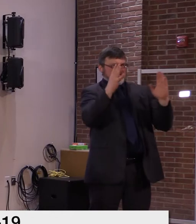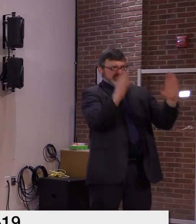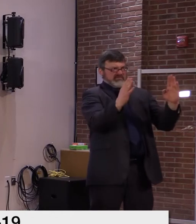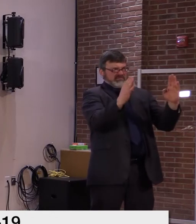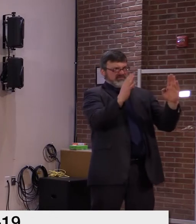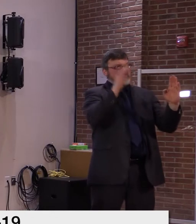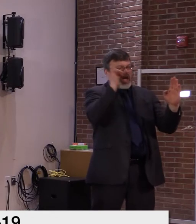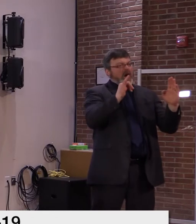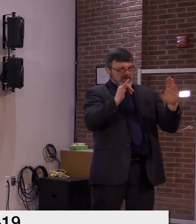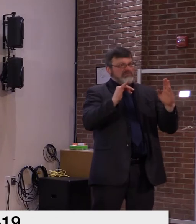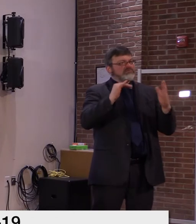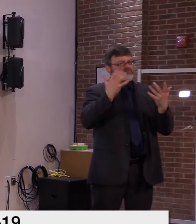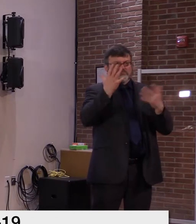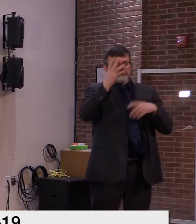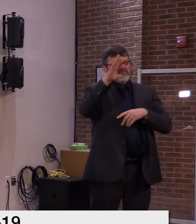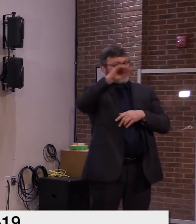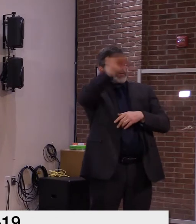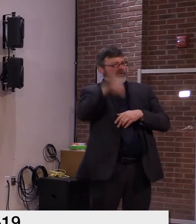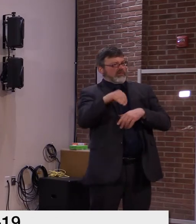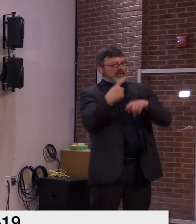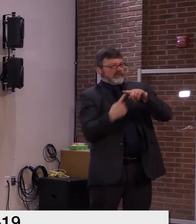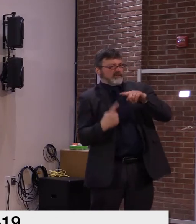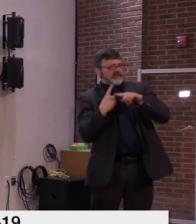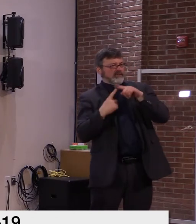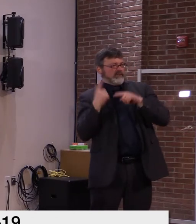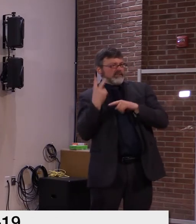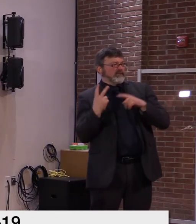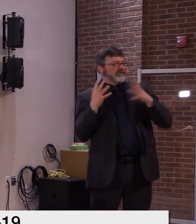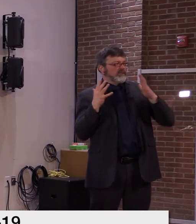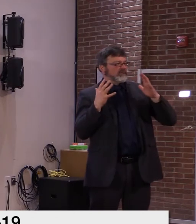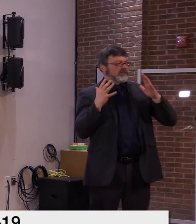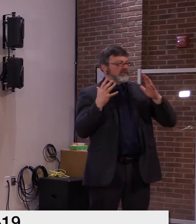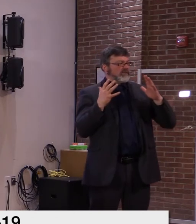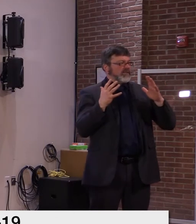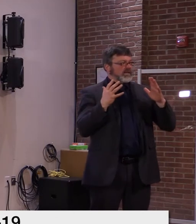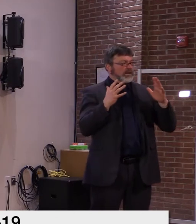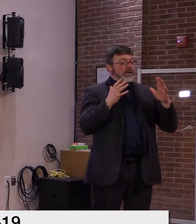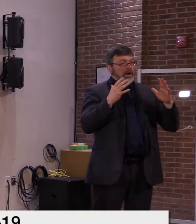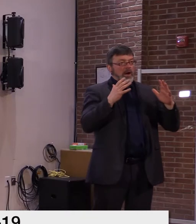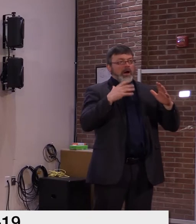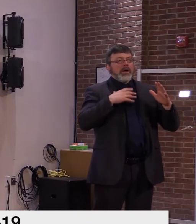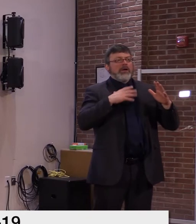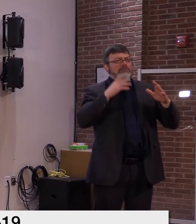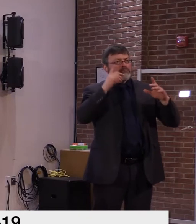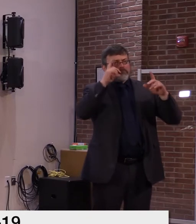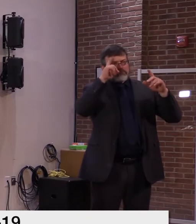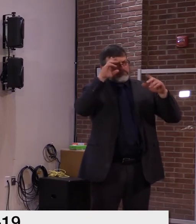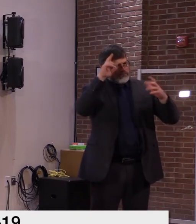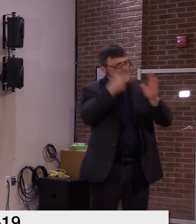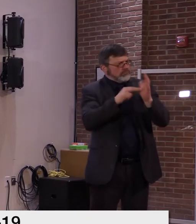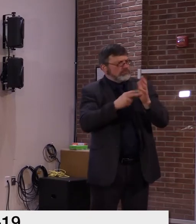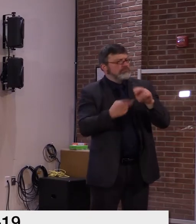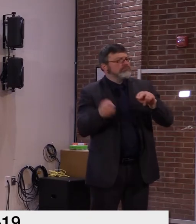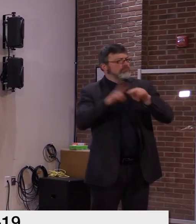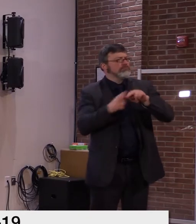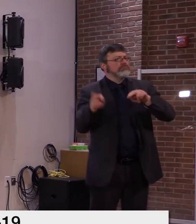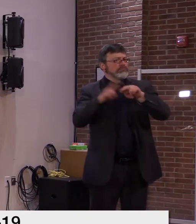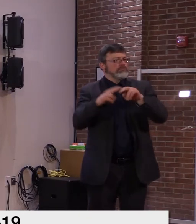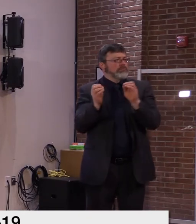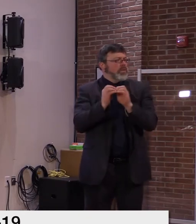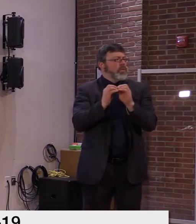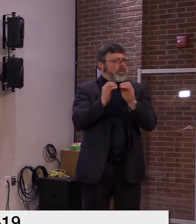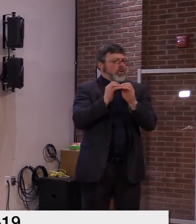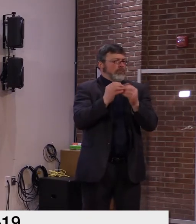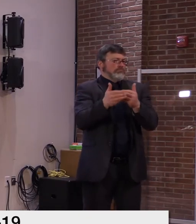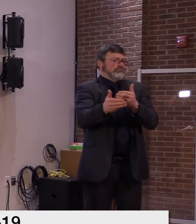in-person to enact the shift in this recovery phase. As we build momentum towards full in-person this spring,